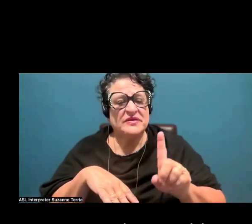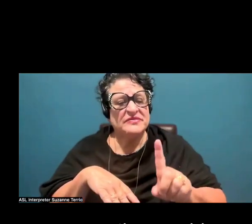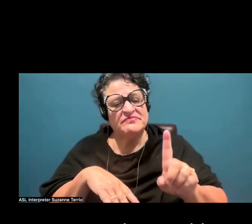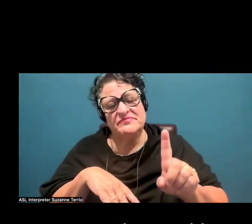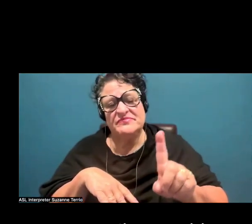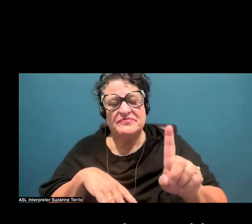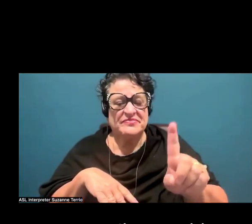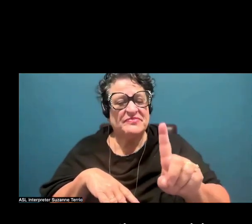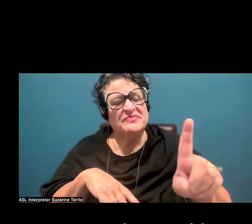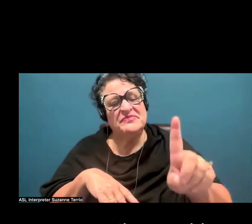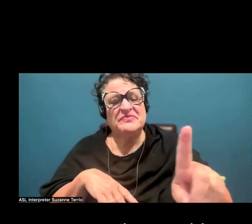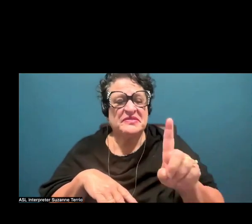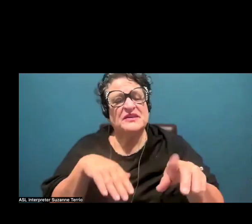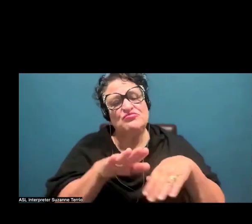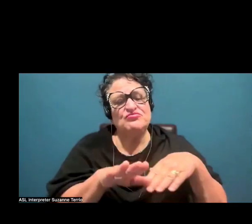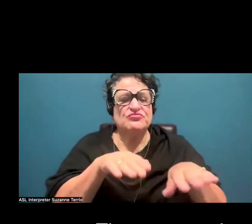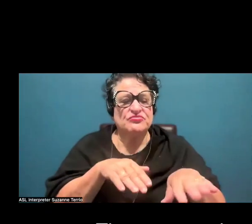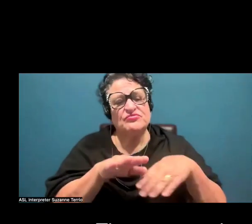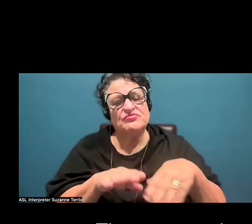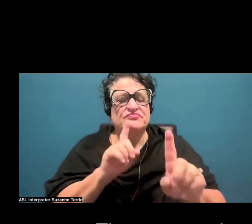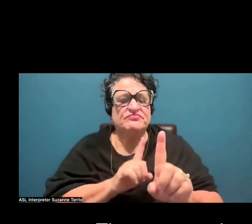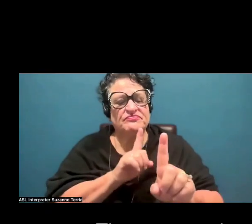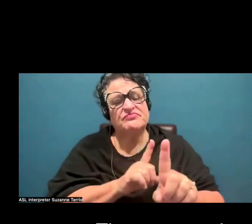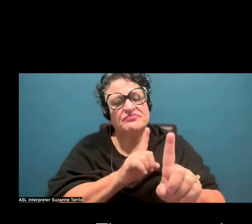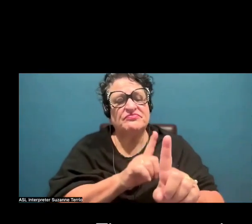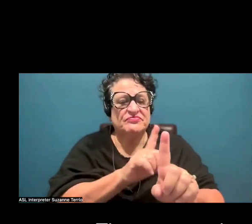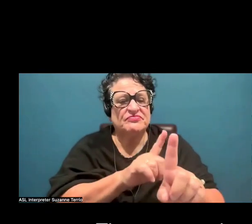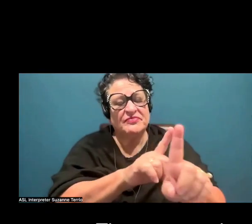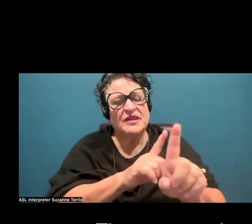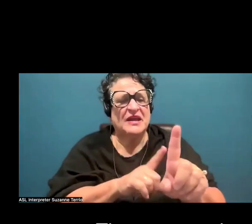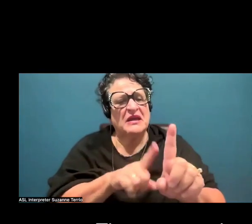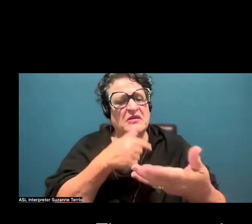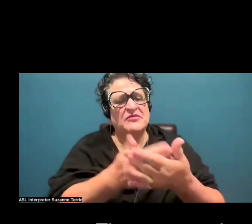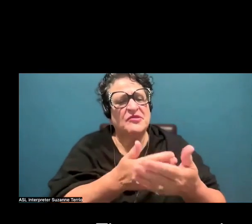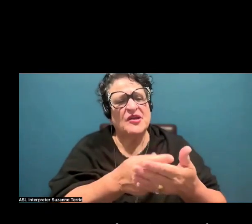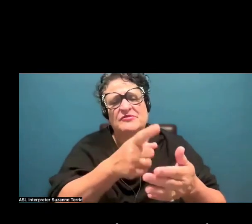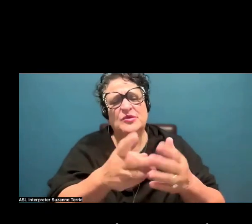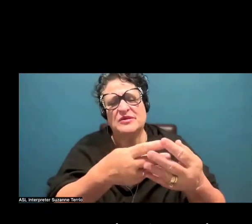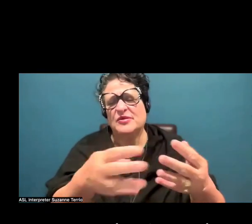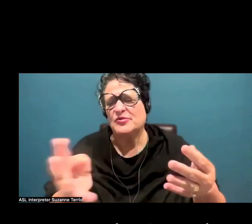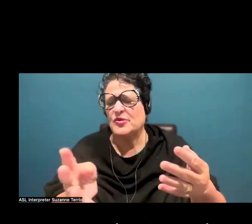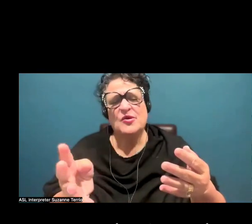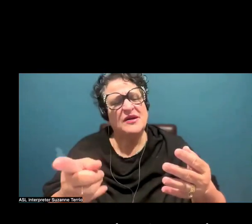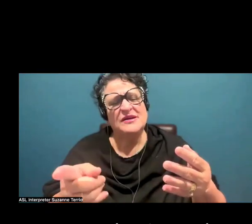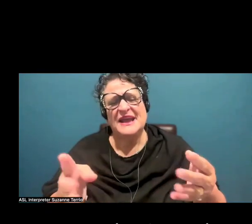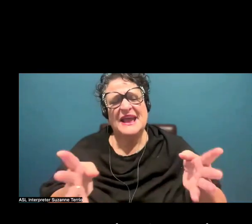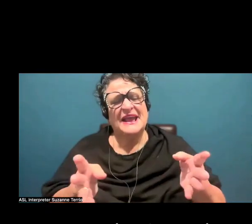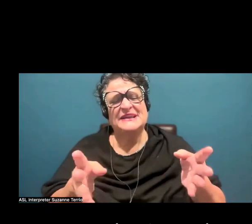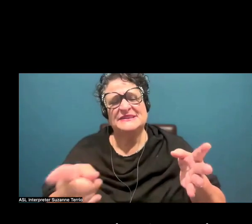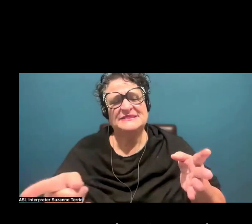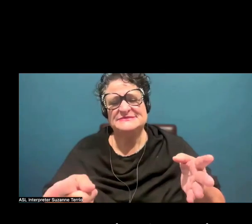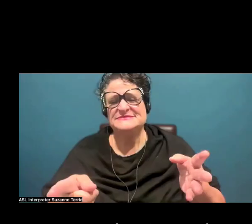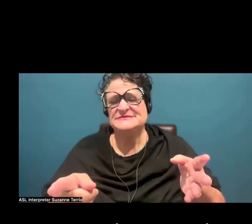spring in his step as Rhea followed. They soon arrived at a place where another wall branched off from the perimeter and curved sharply